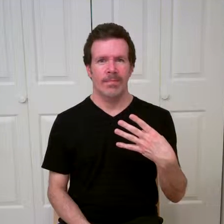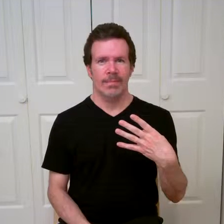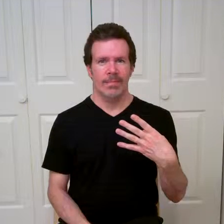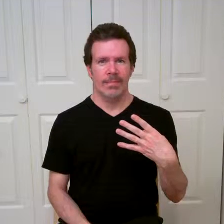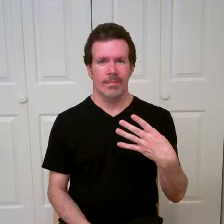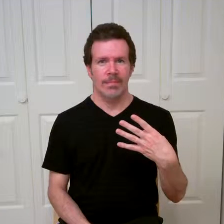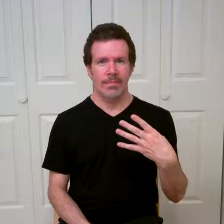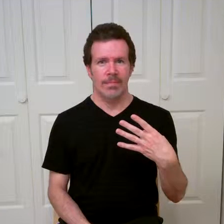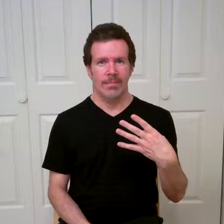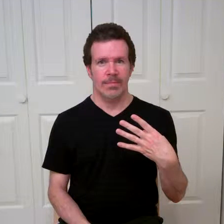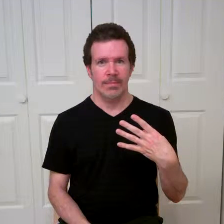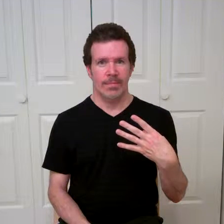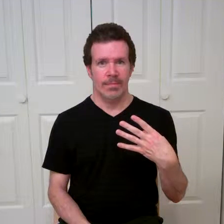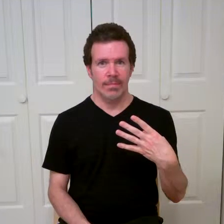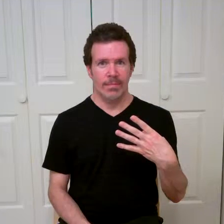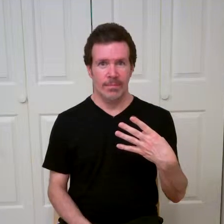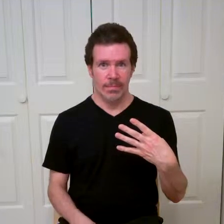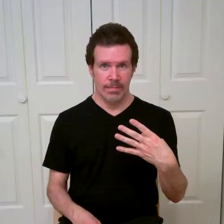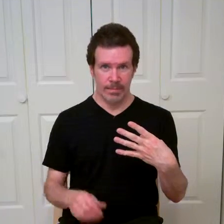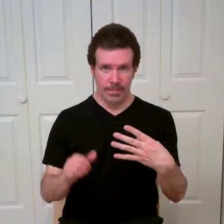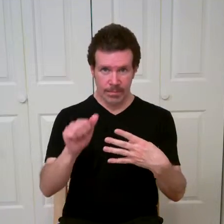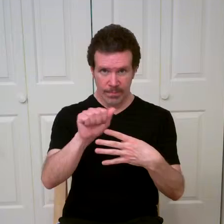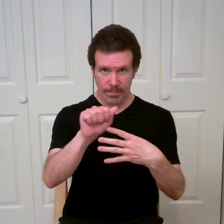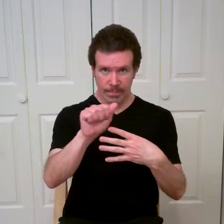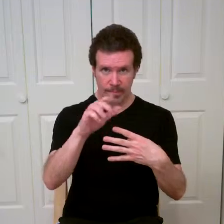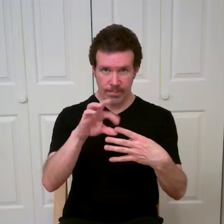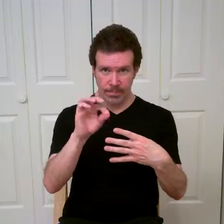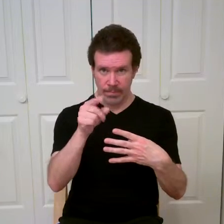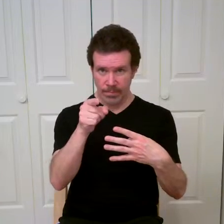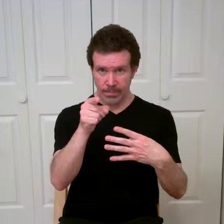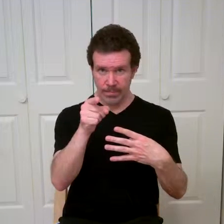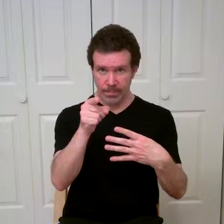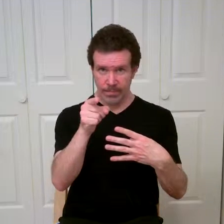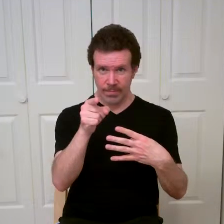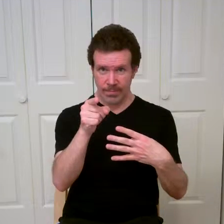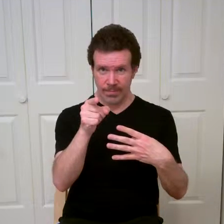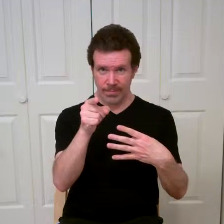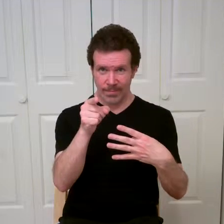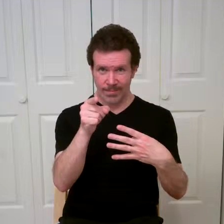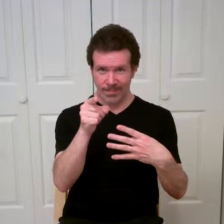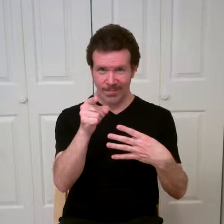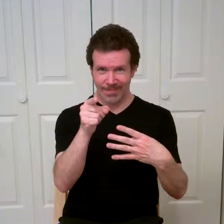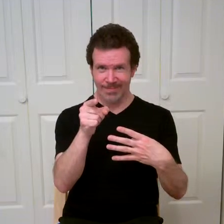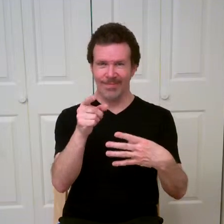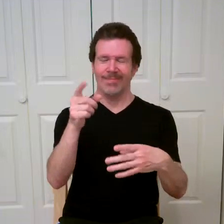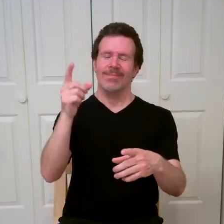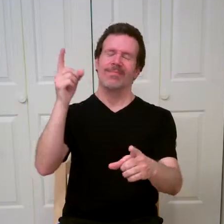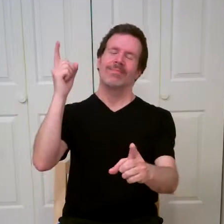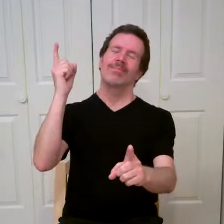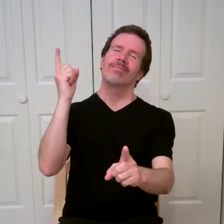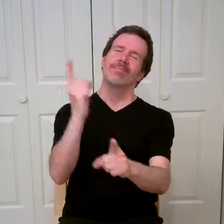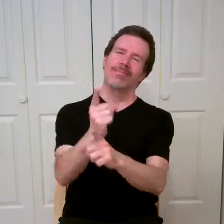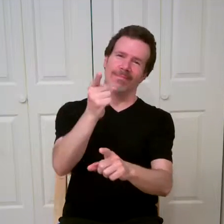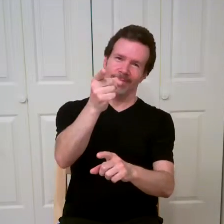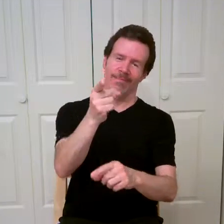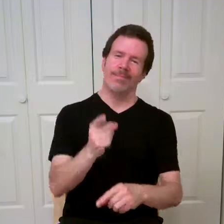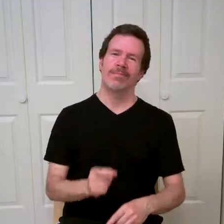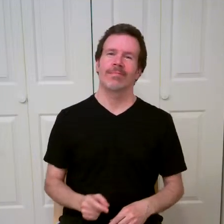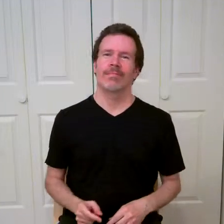Did you choose A, person versus person, as your answer? I think you've got this. Cinderella does not